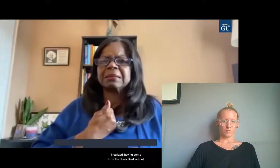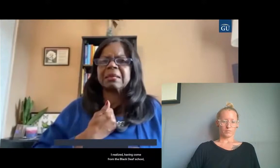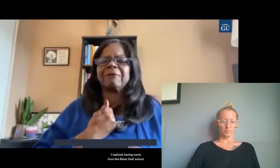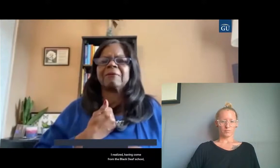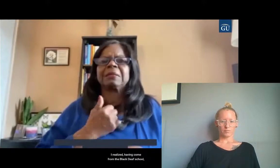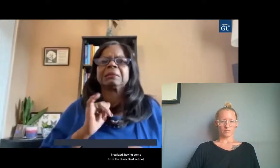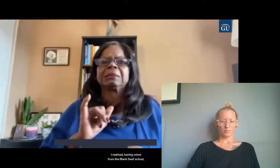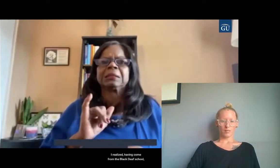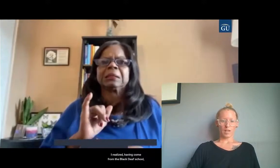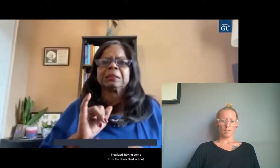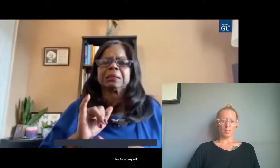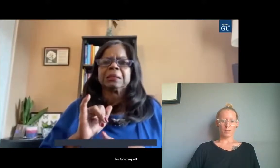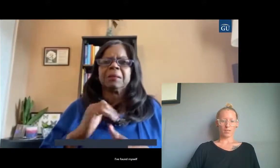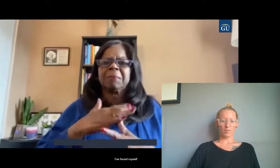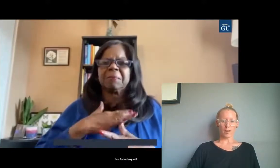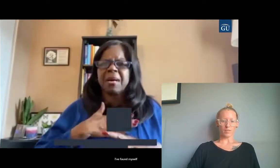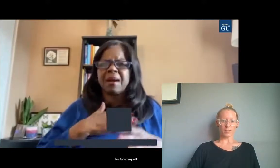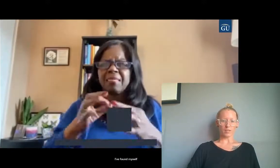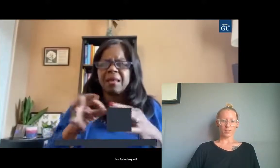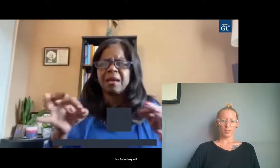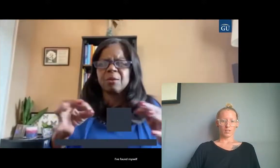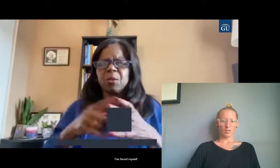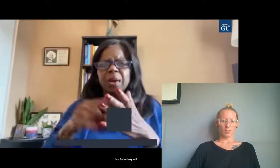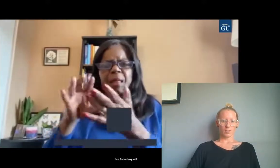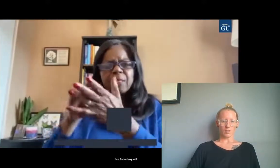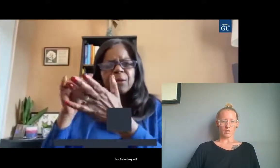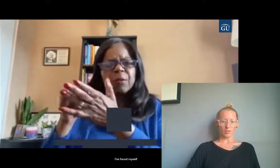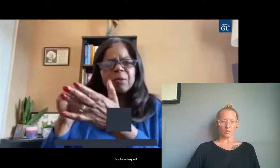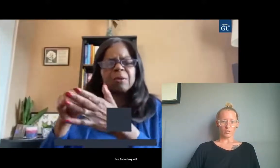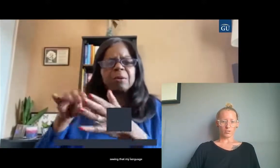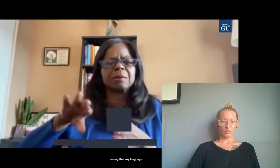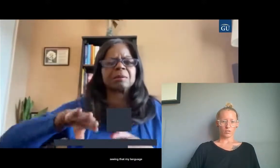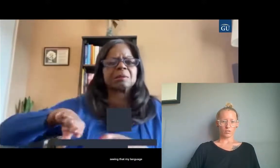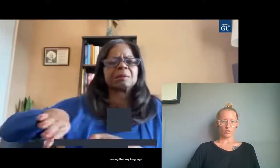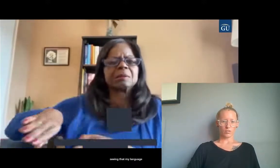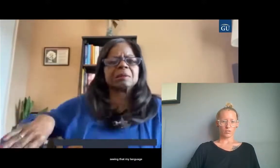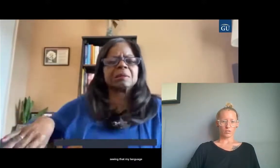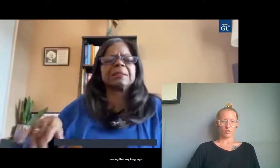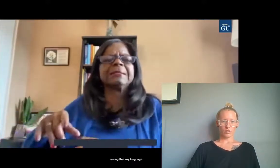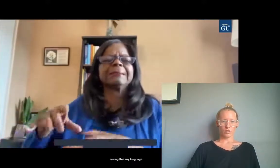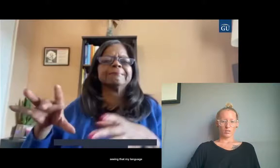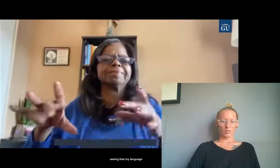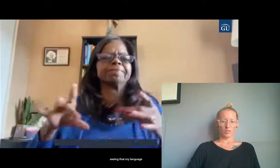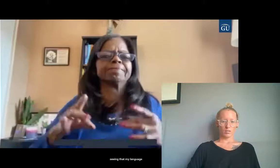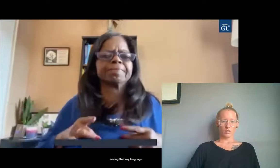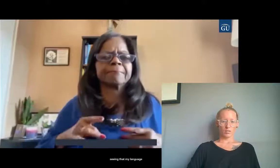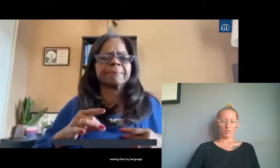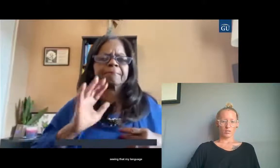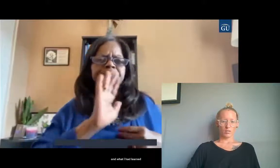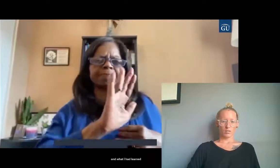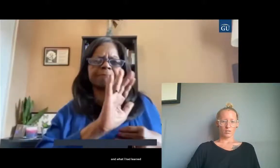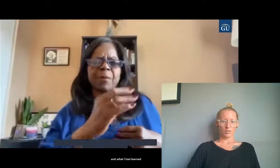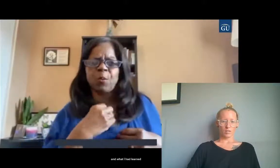school. I found myself having language